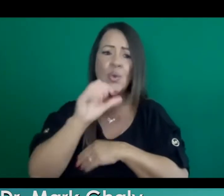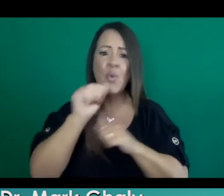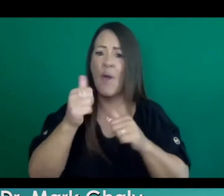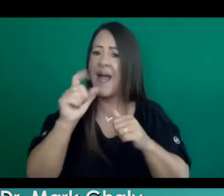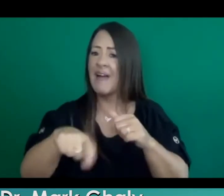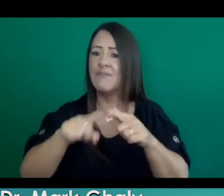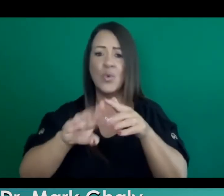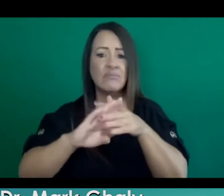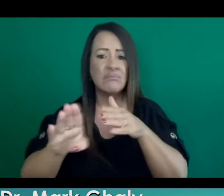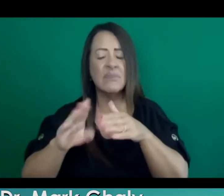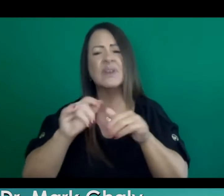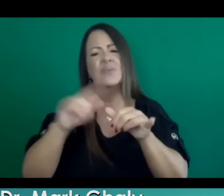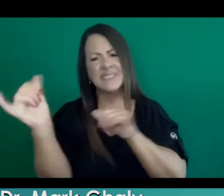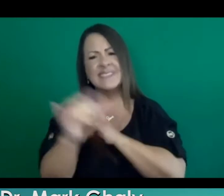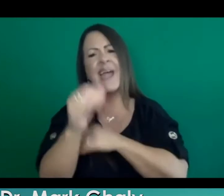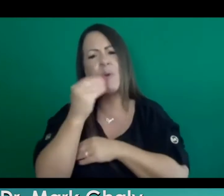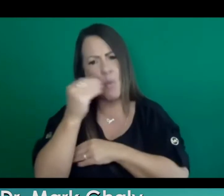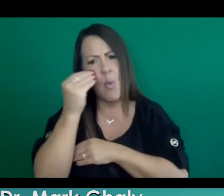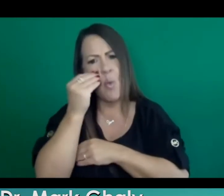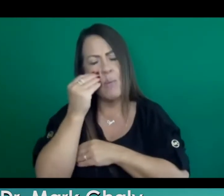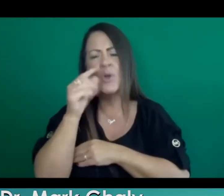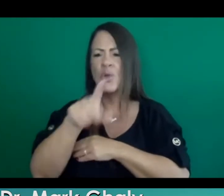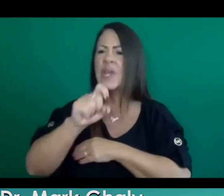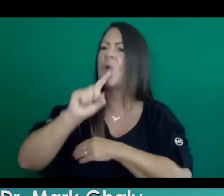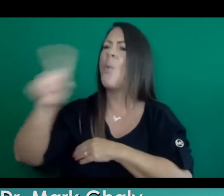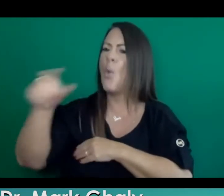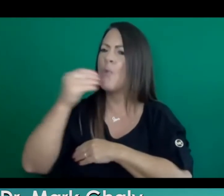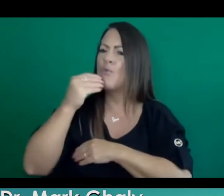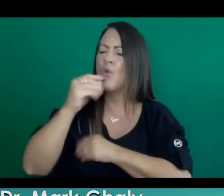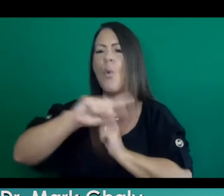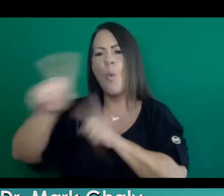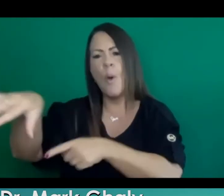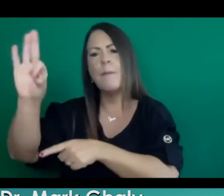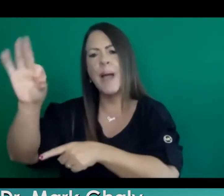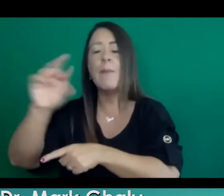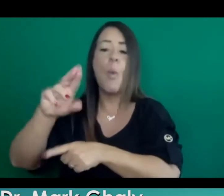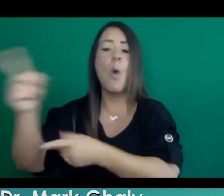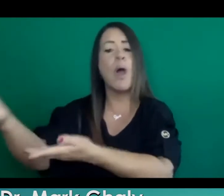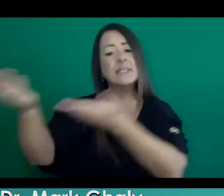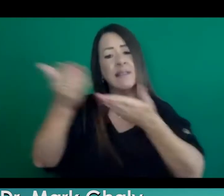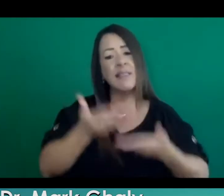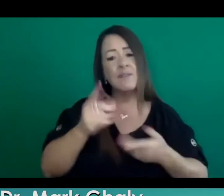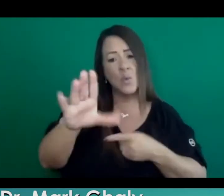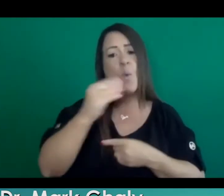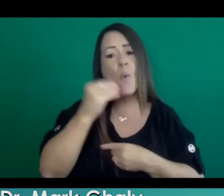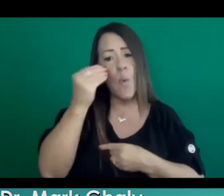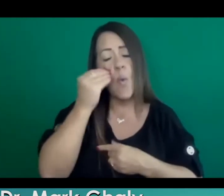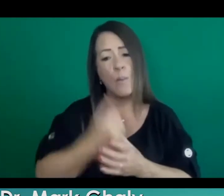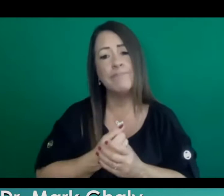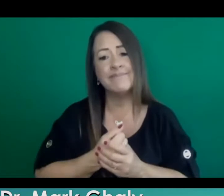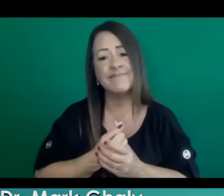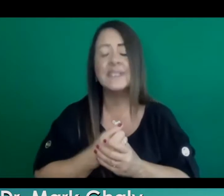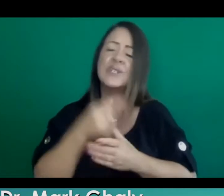and order food for pickup or delivery, that's another great way to meet the needs of your family and your own